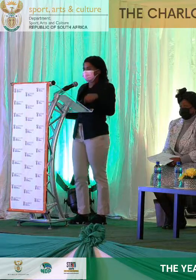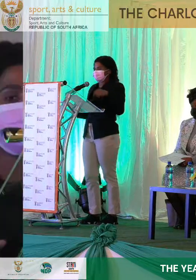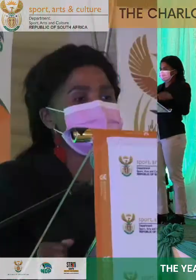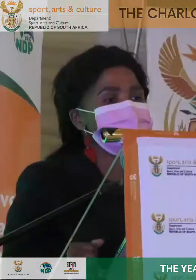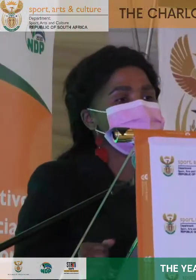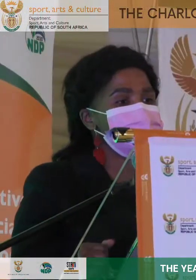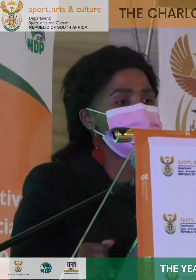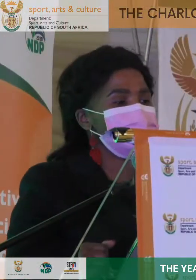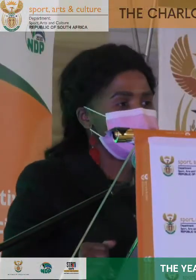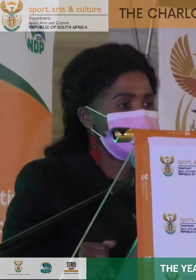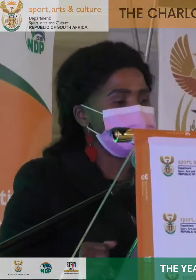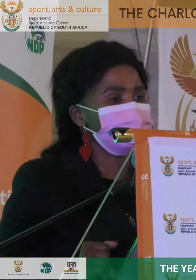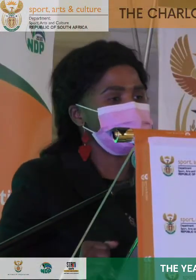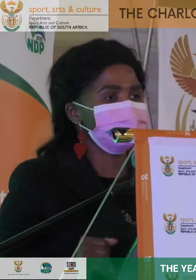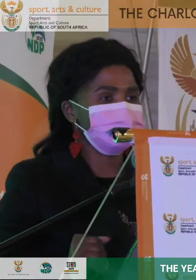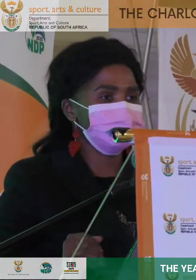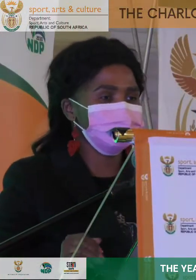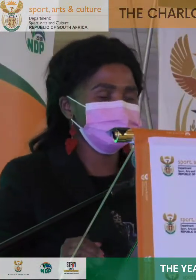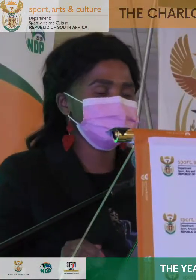khaya lengqwele.